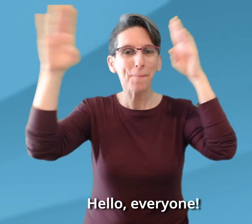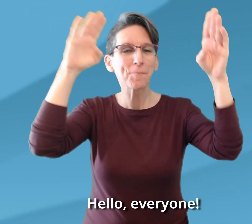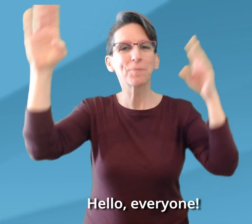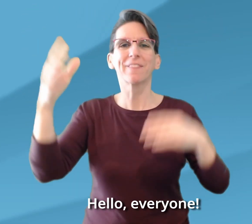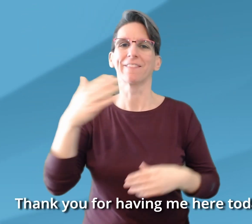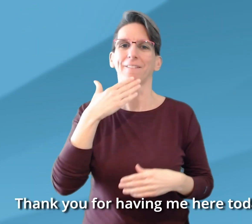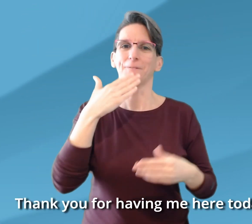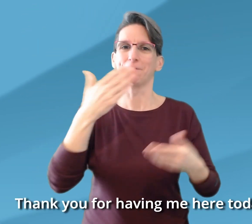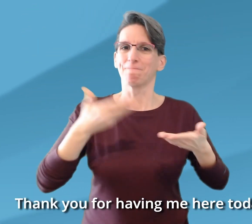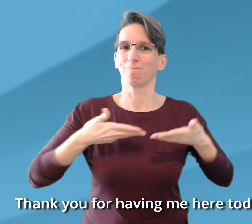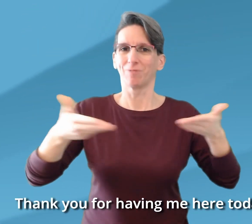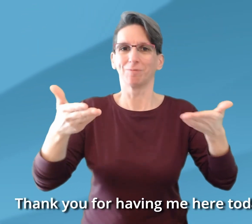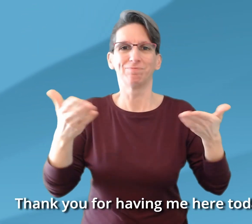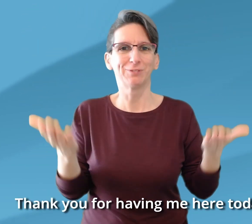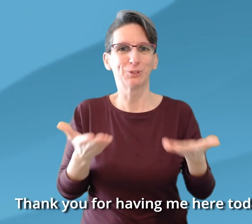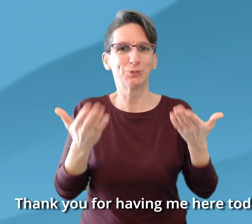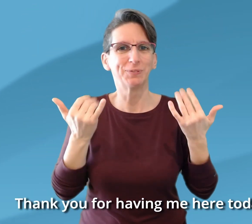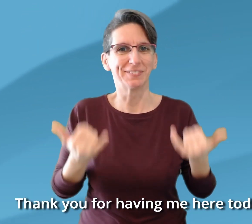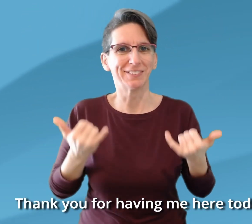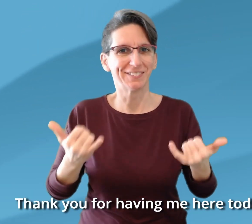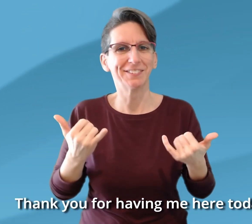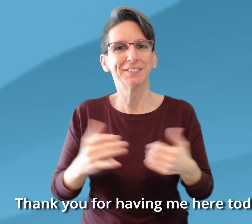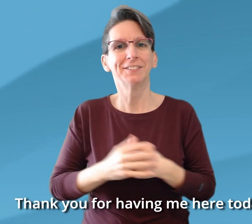Hello everyone! Thank you for having me here today.